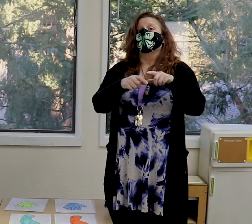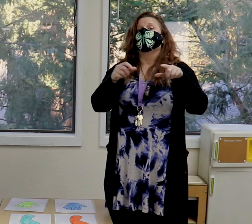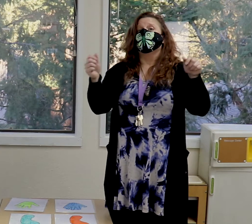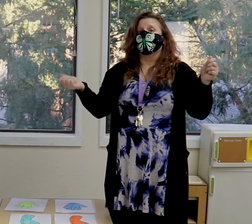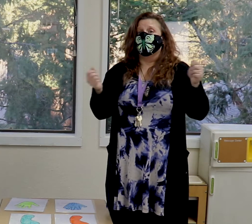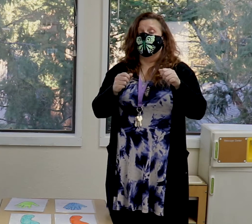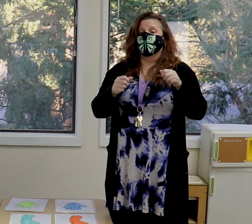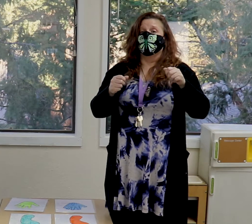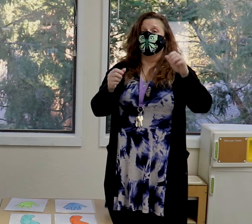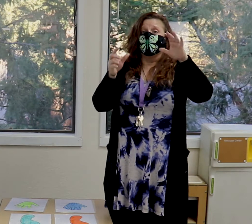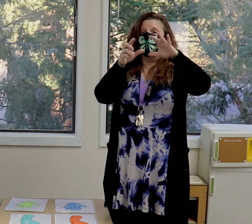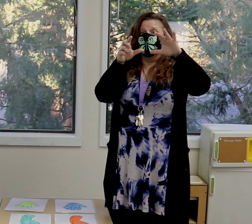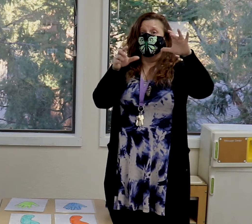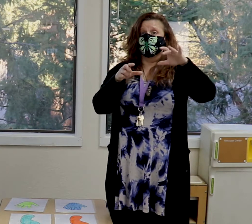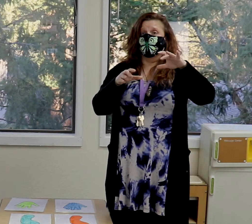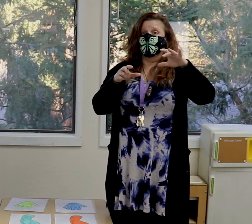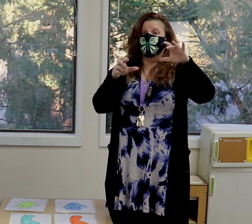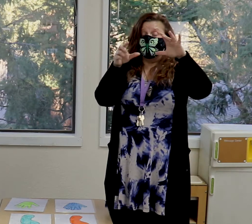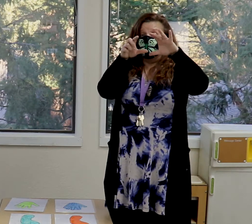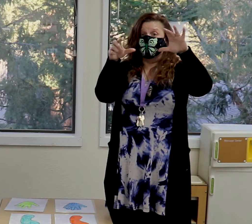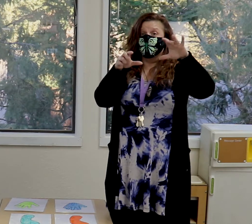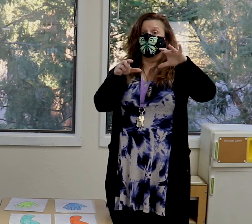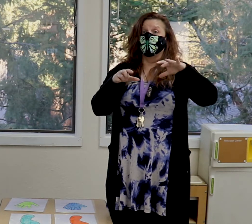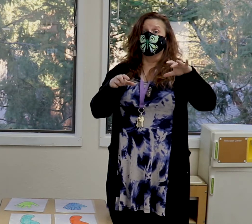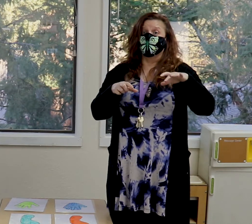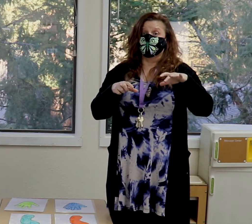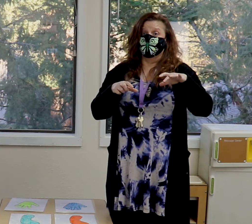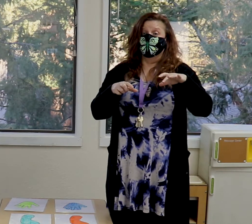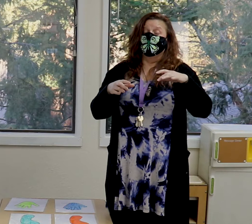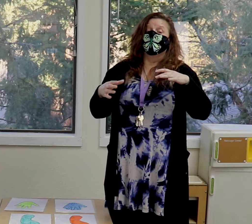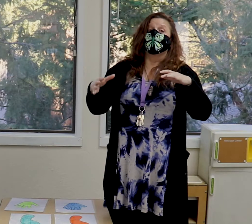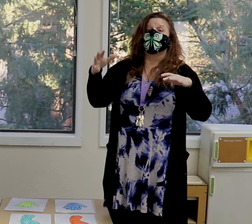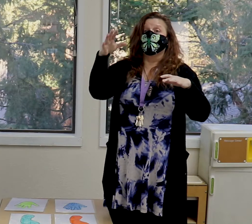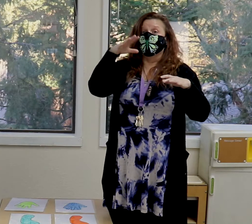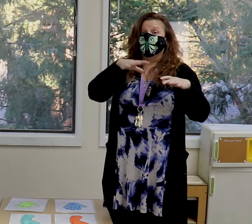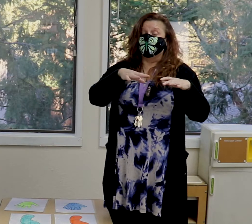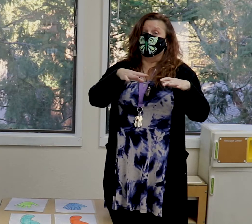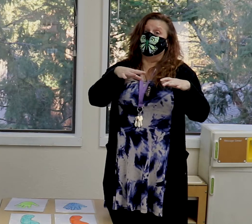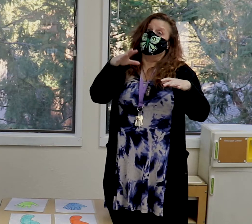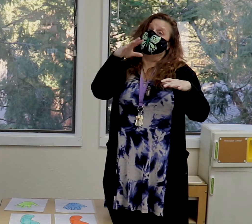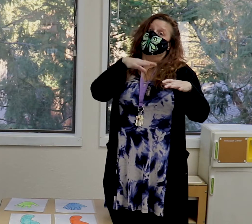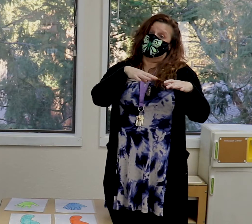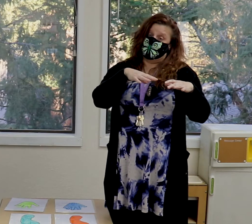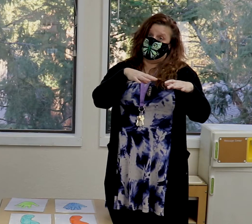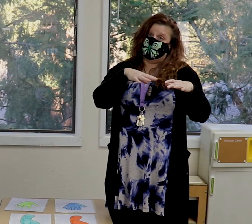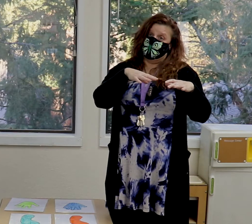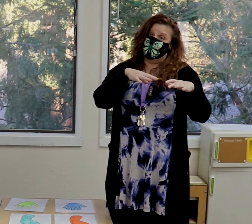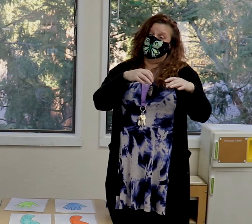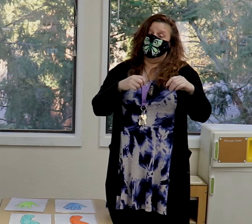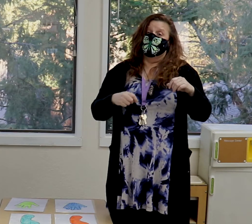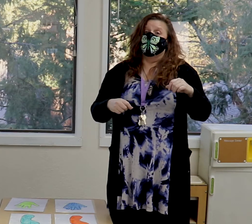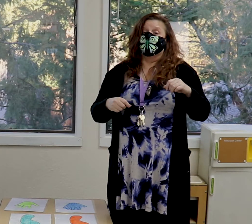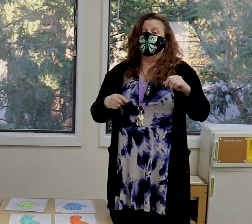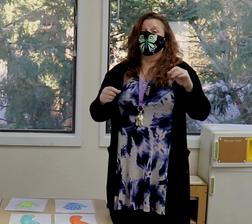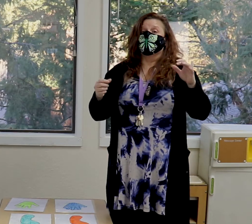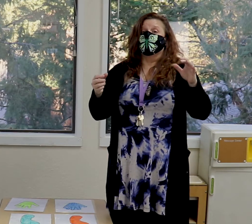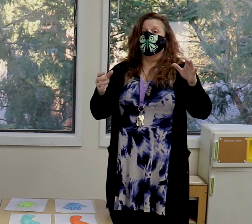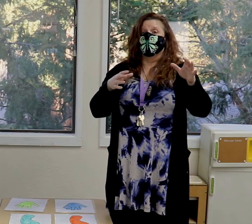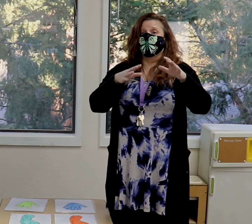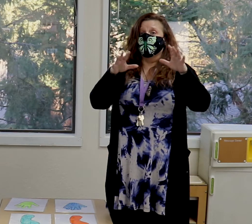and take it apart, and then they can put together their own puzzle from what they made on their side. You could also put a regular